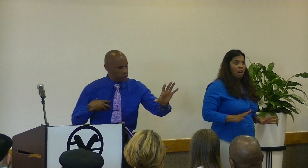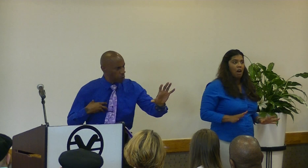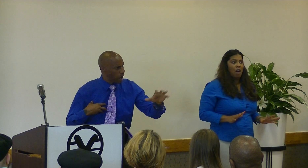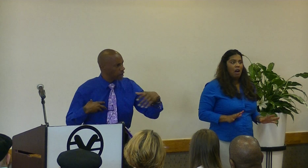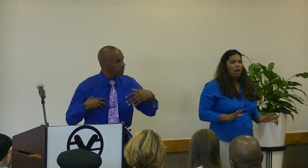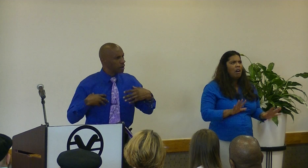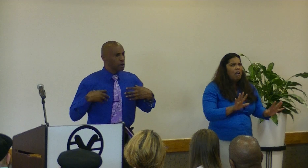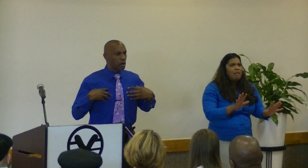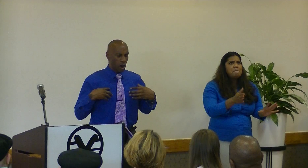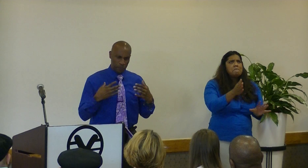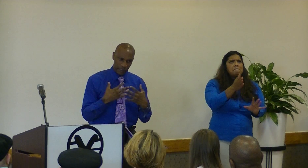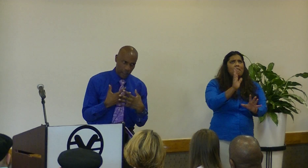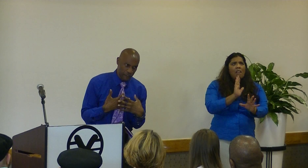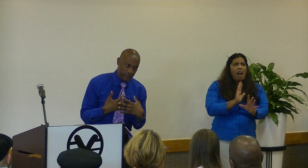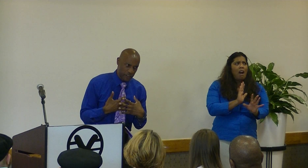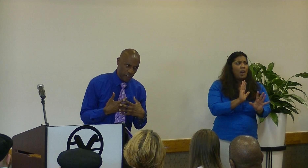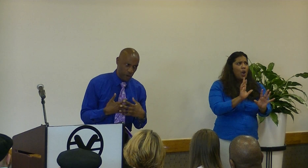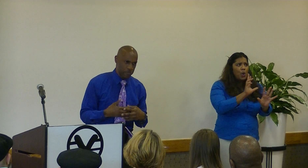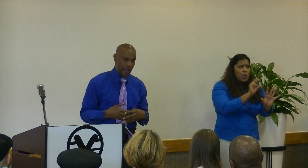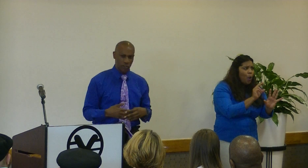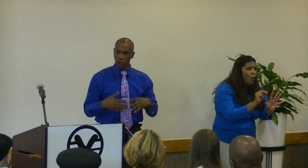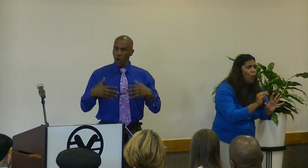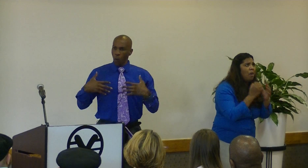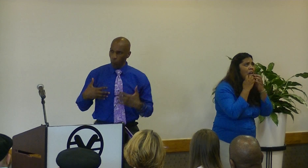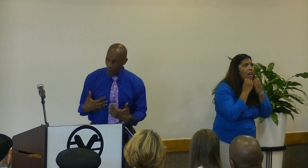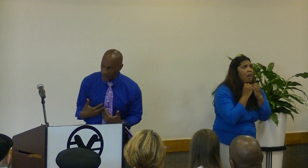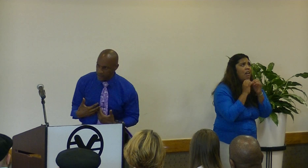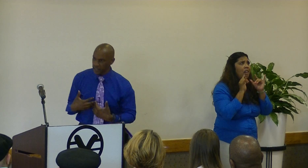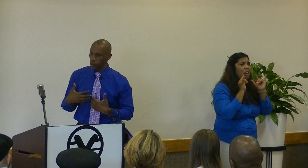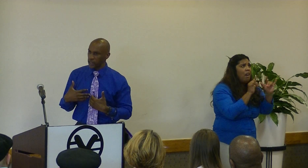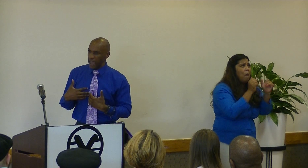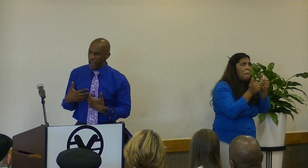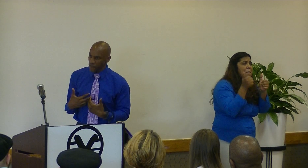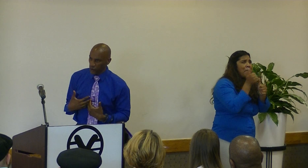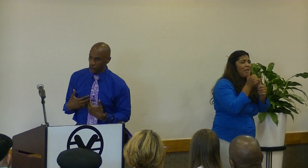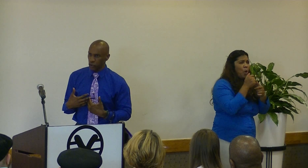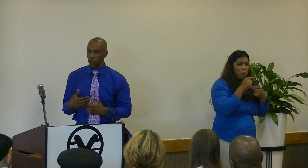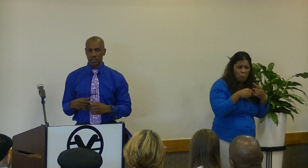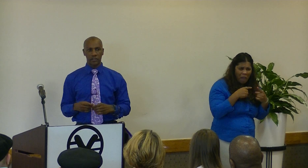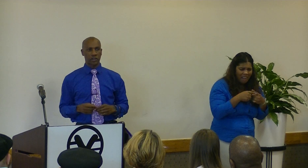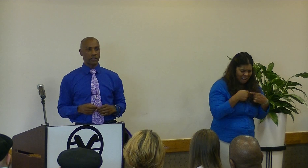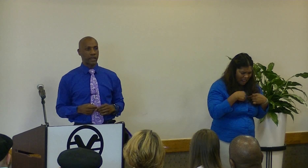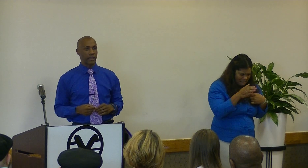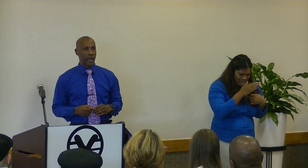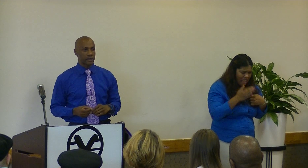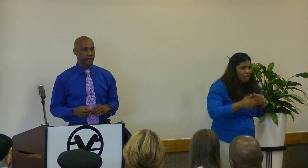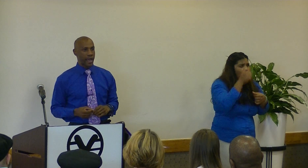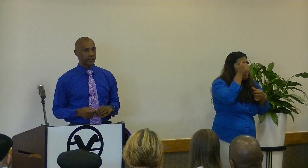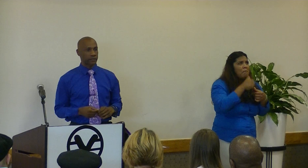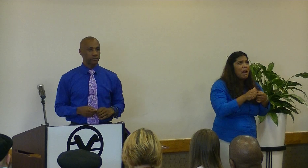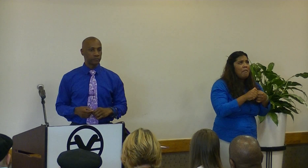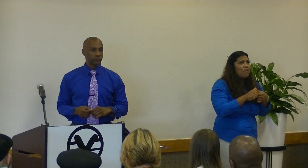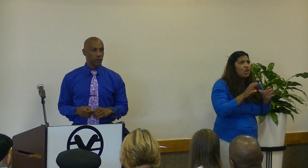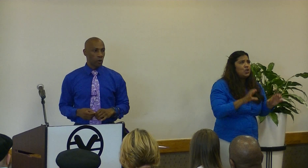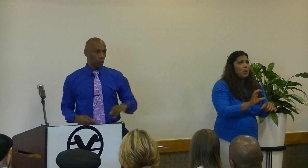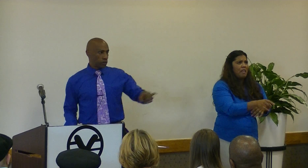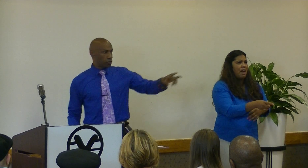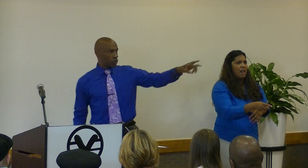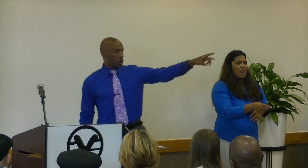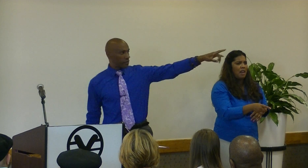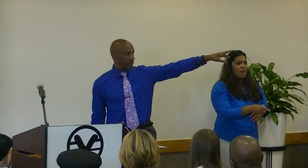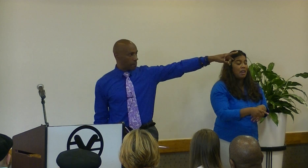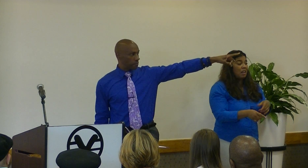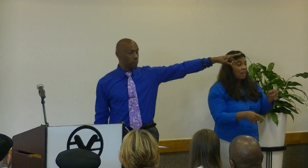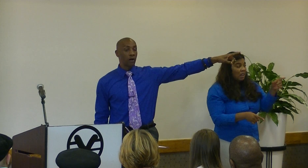Whoa, Yeshua, our beloved teacher and master, when did we ever do such a thing as that? When